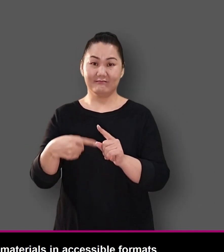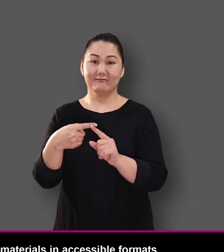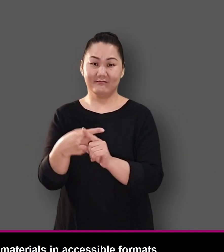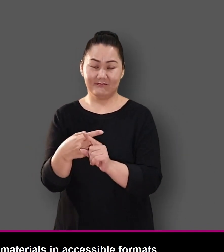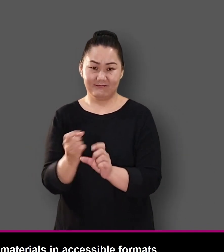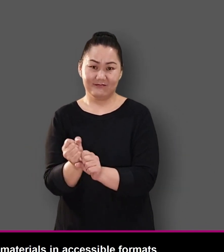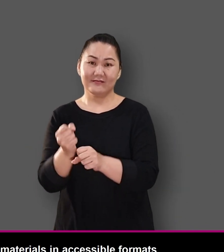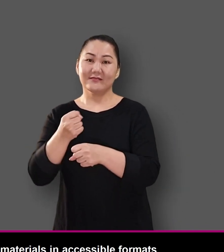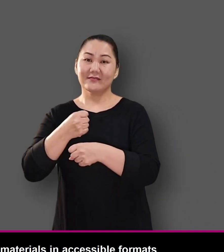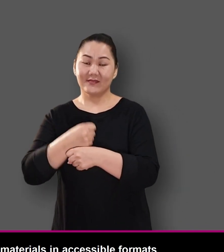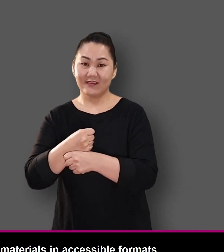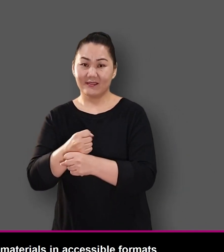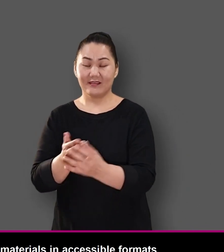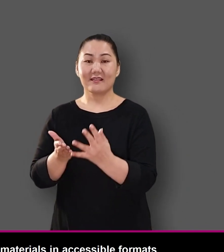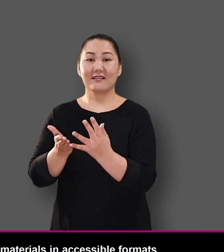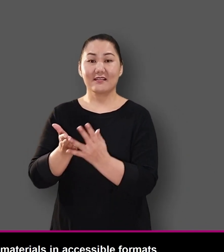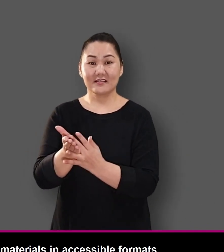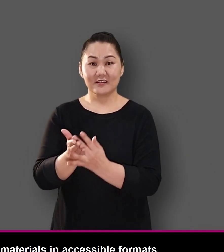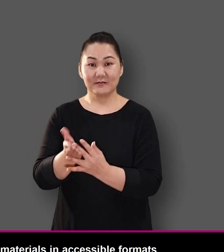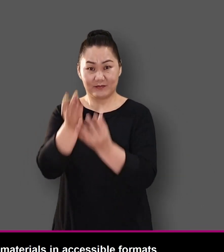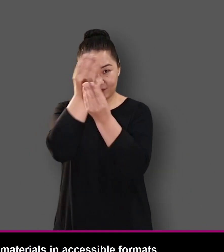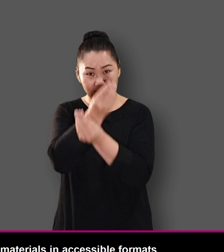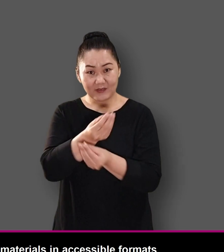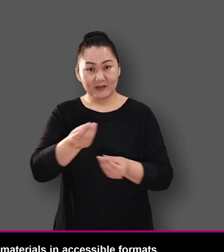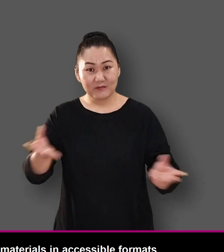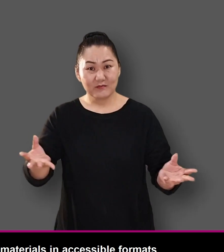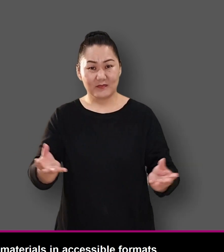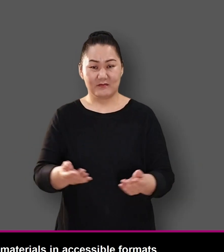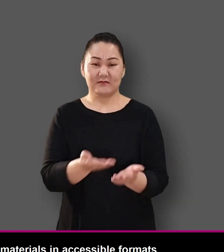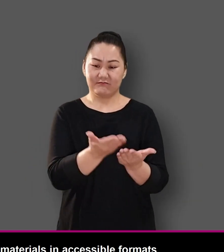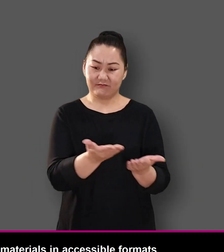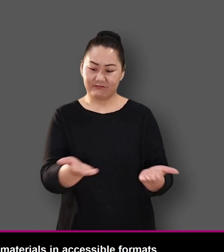And design of awareness materials in accessible formats.